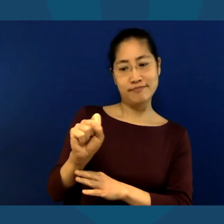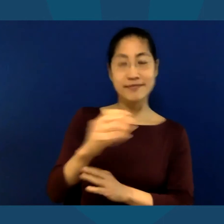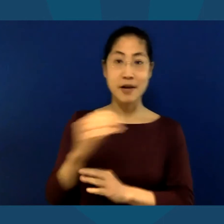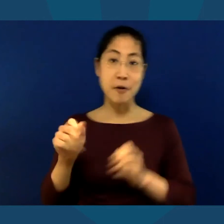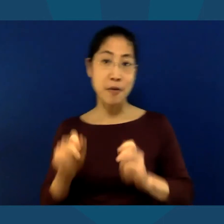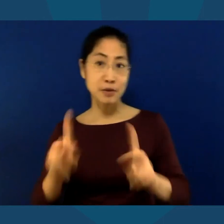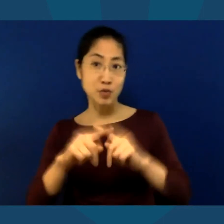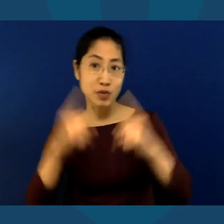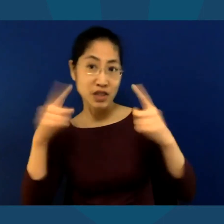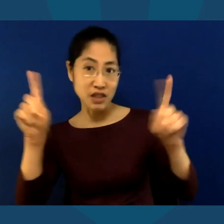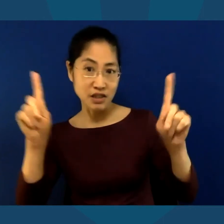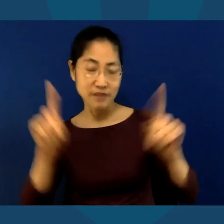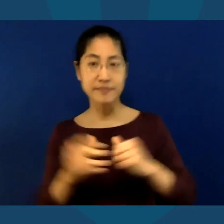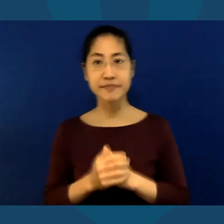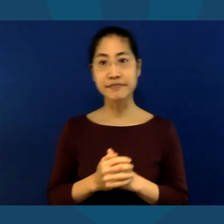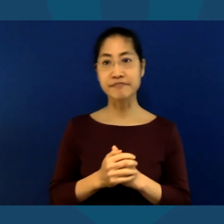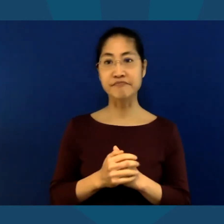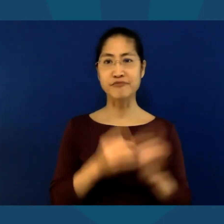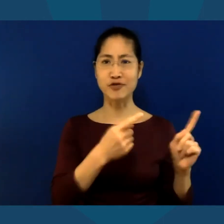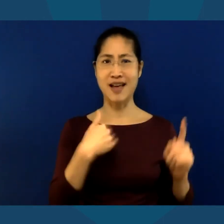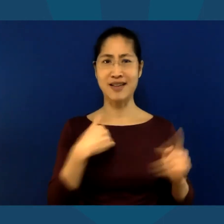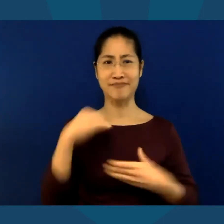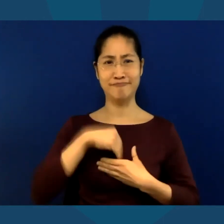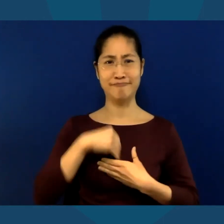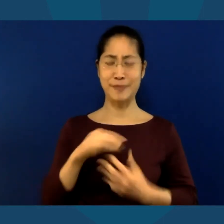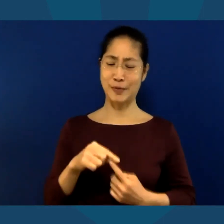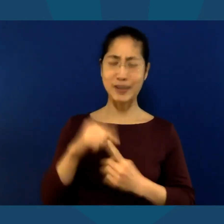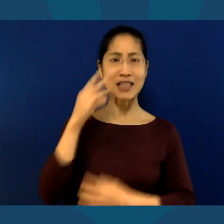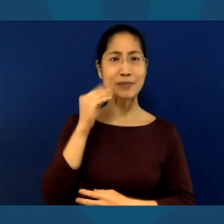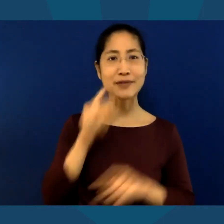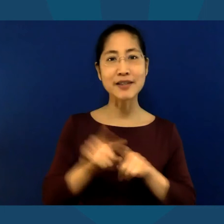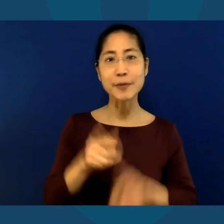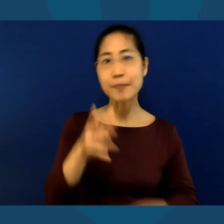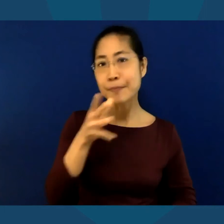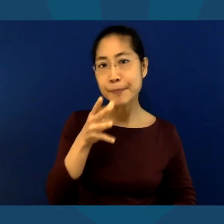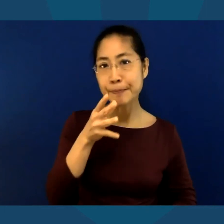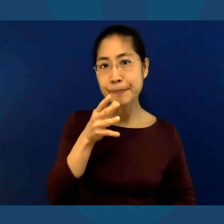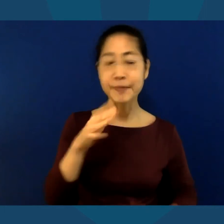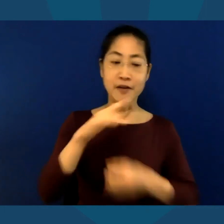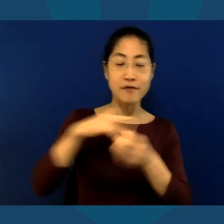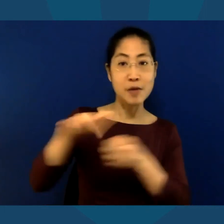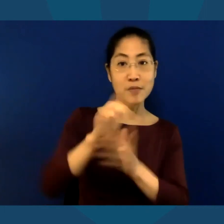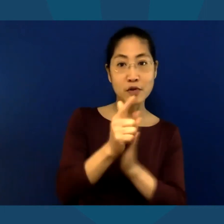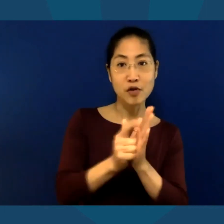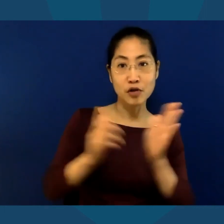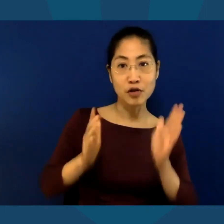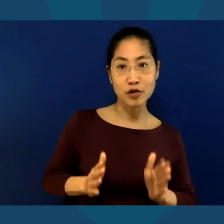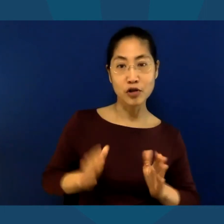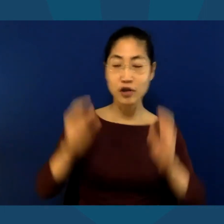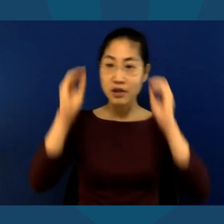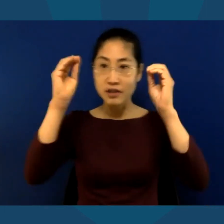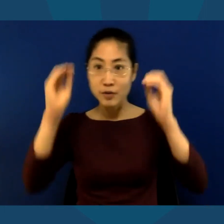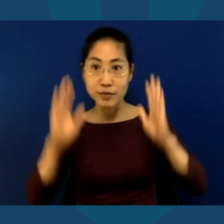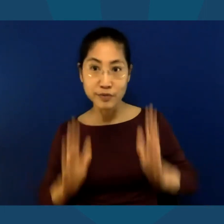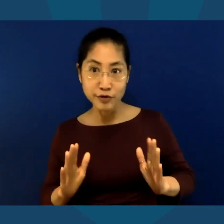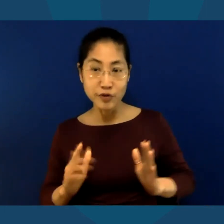succeed. She'll bring her unique experiences as a mom, an environmental